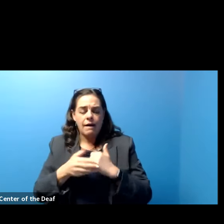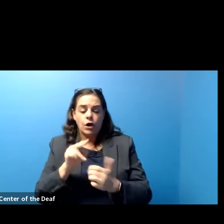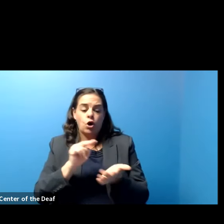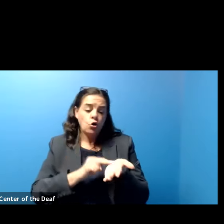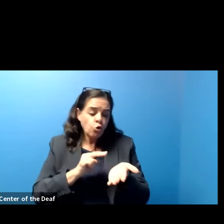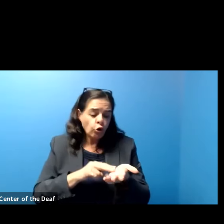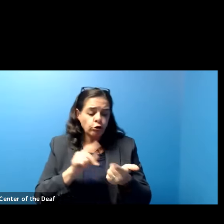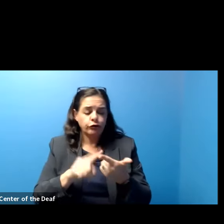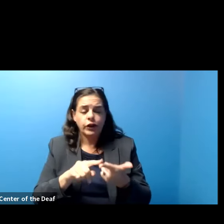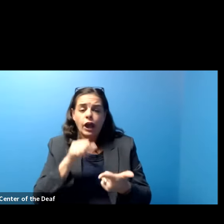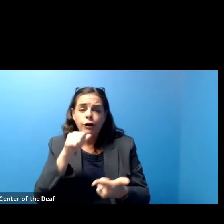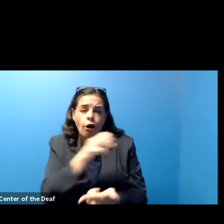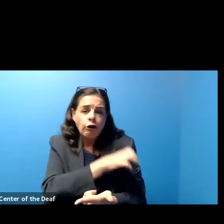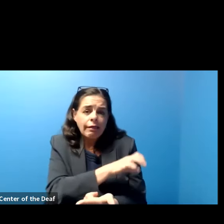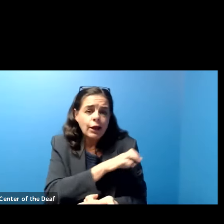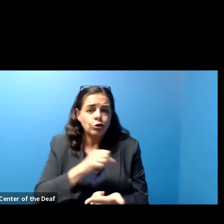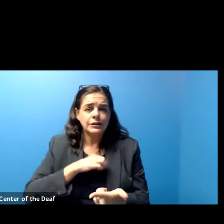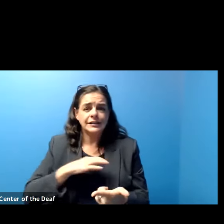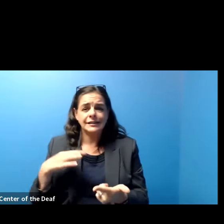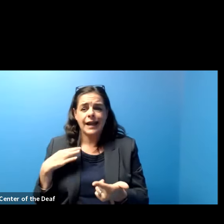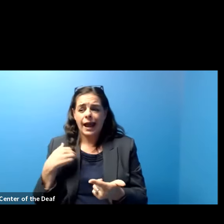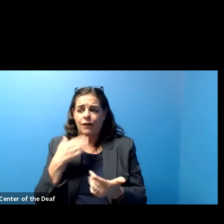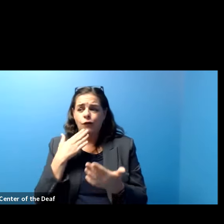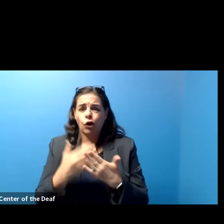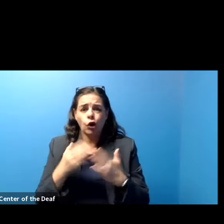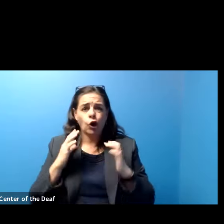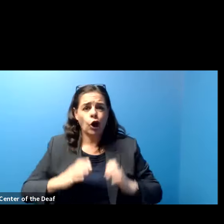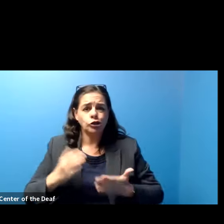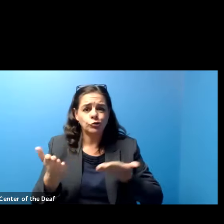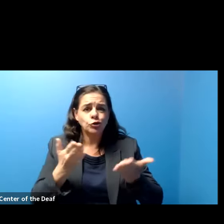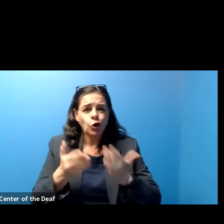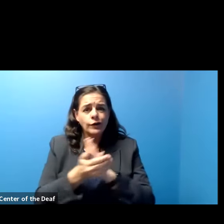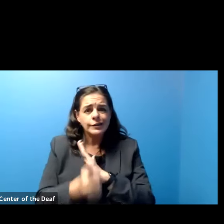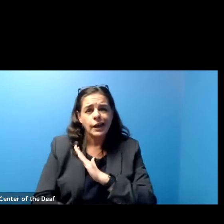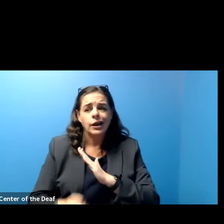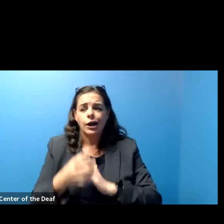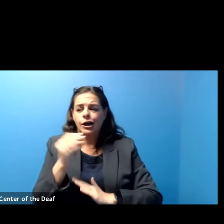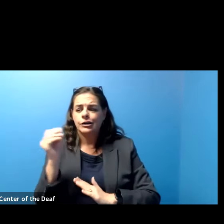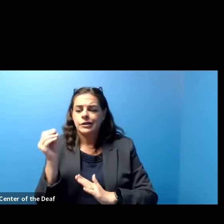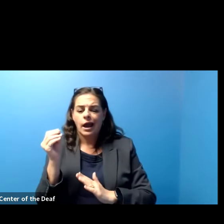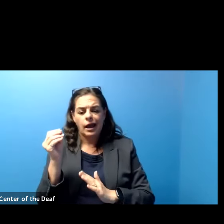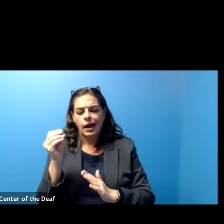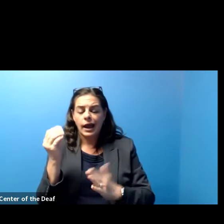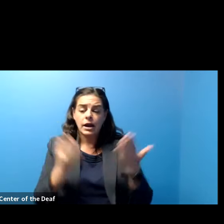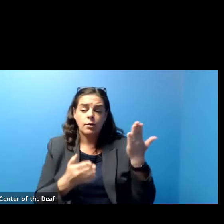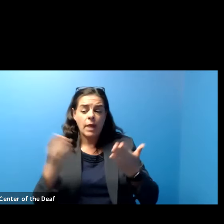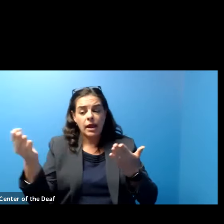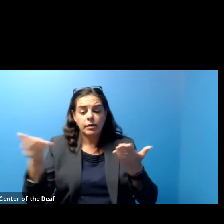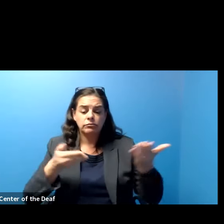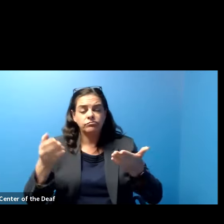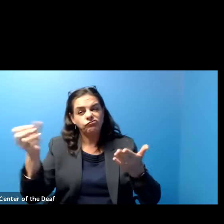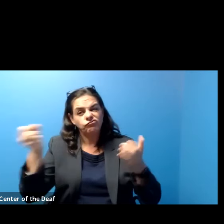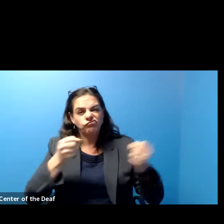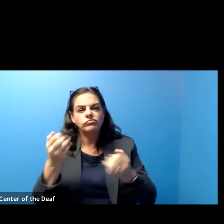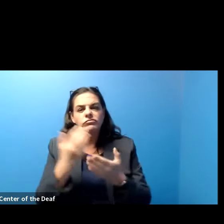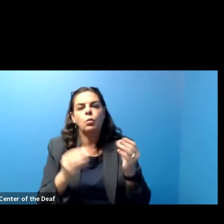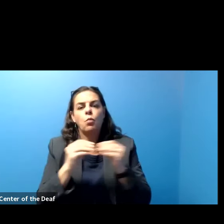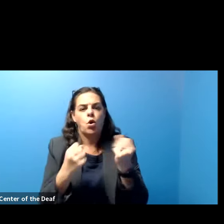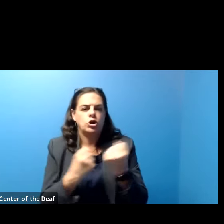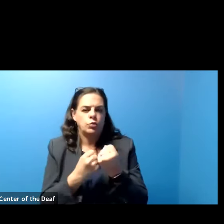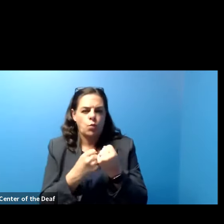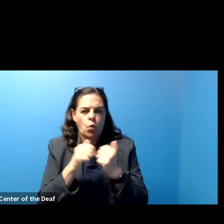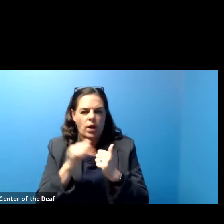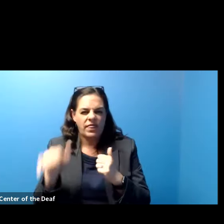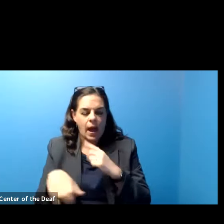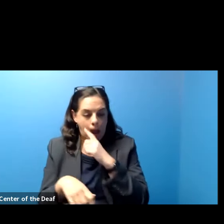our non-clinical staff that have really good customer service skills, and looking at bringing on additional support for